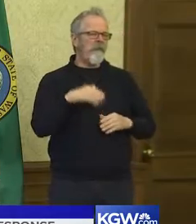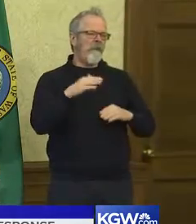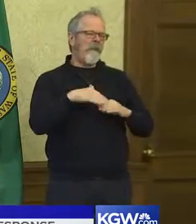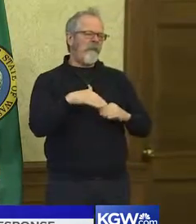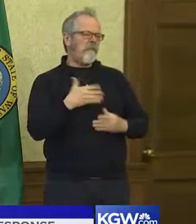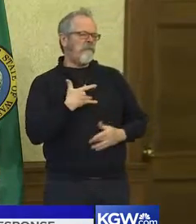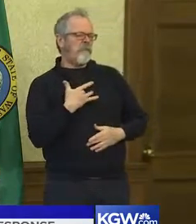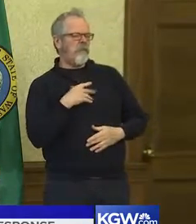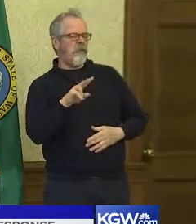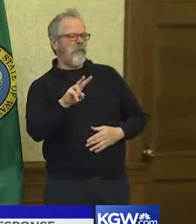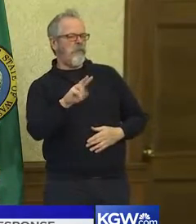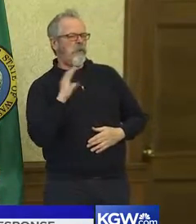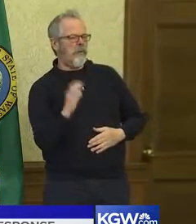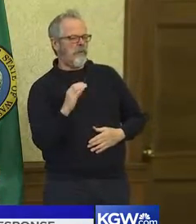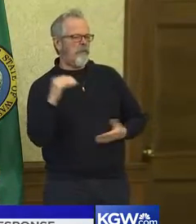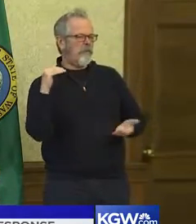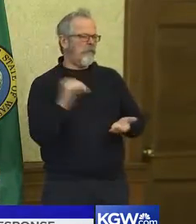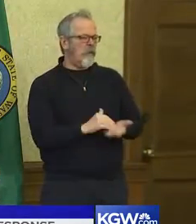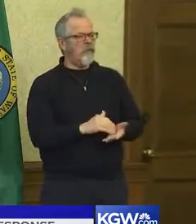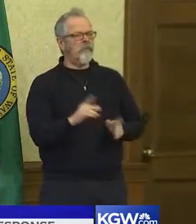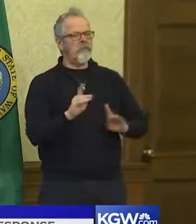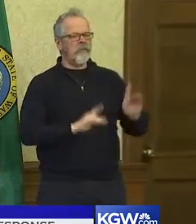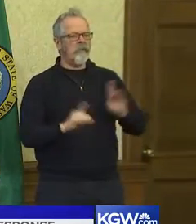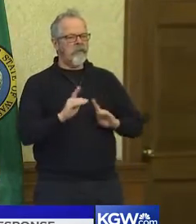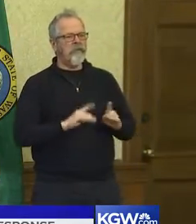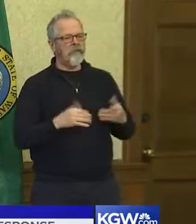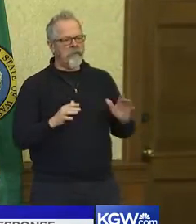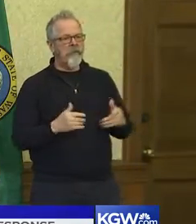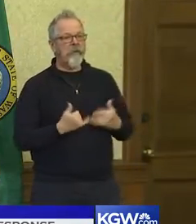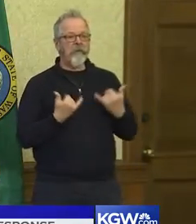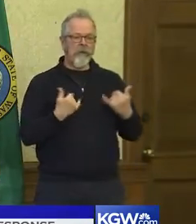they so desperately need. Governor?